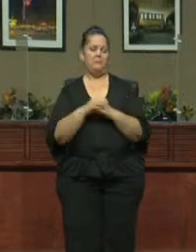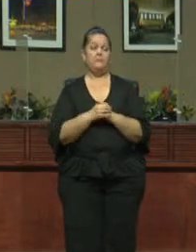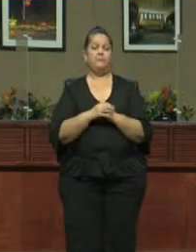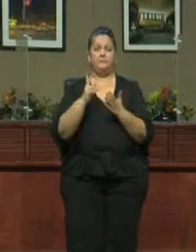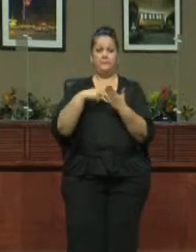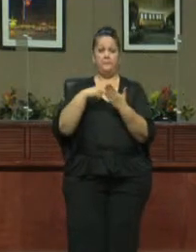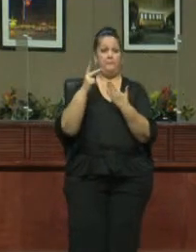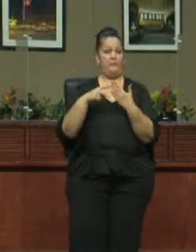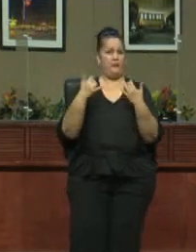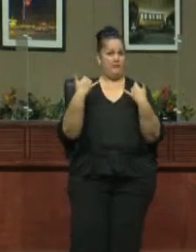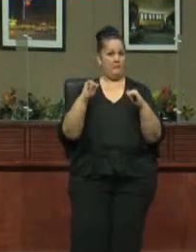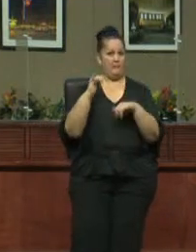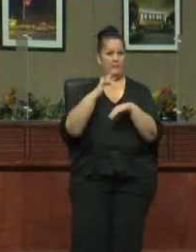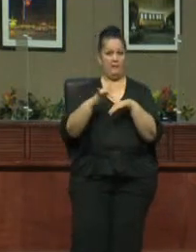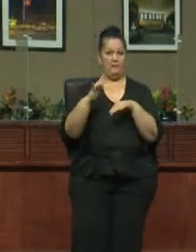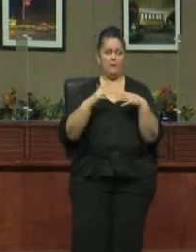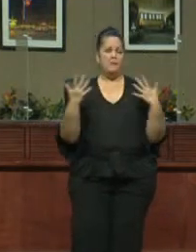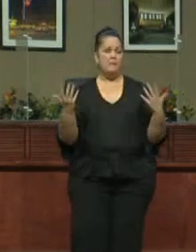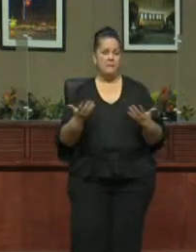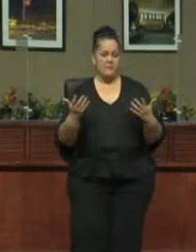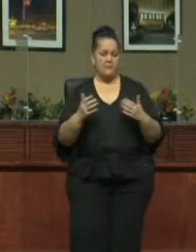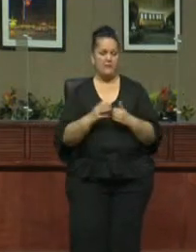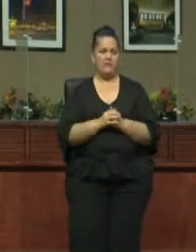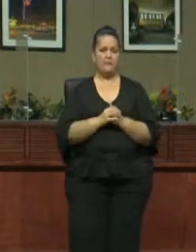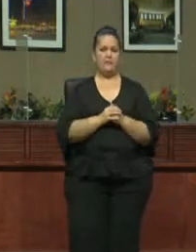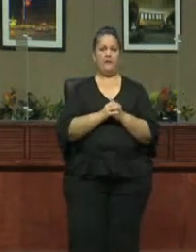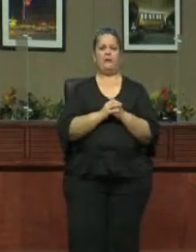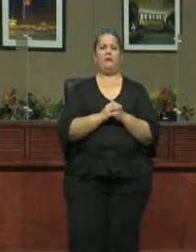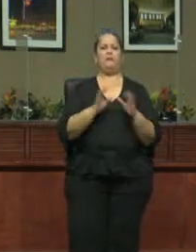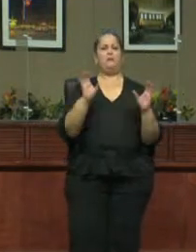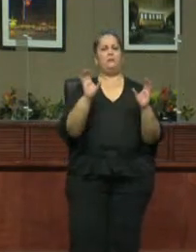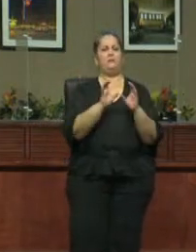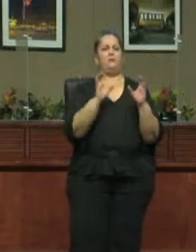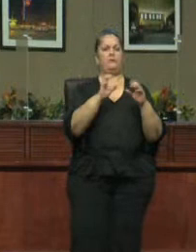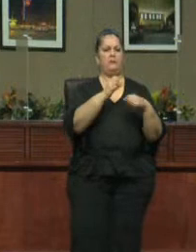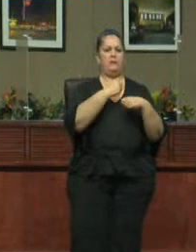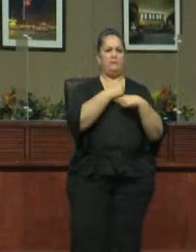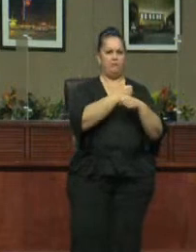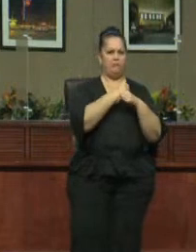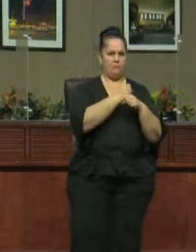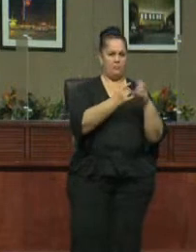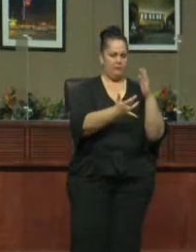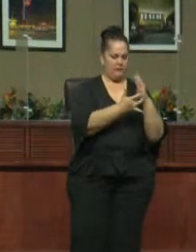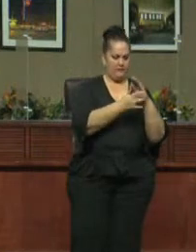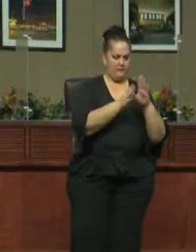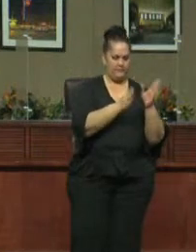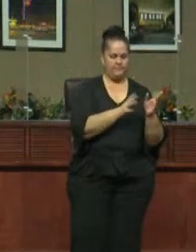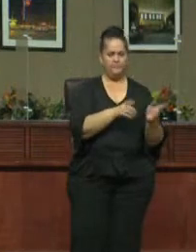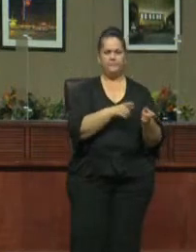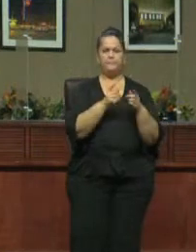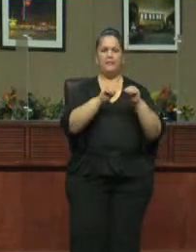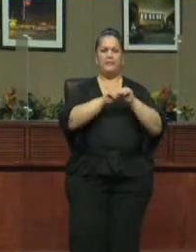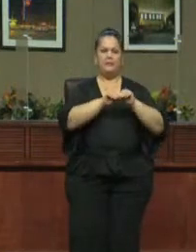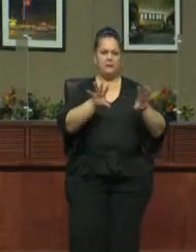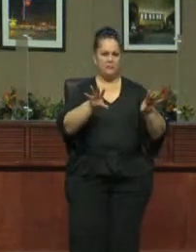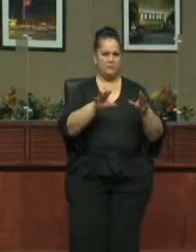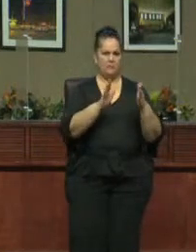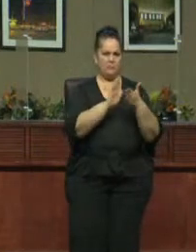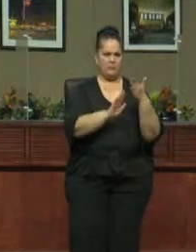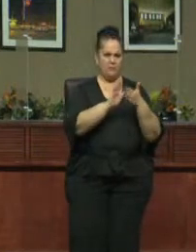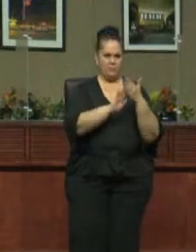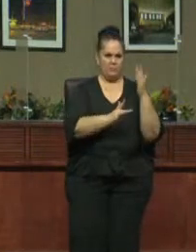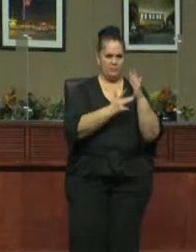programs still available are for certified production technicians, distribution